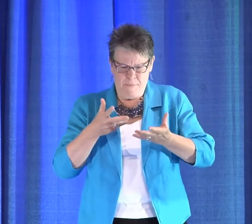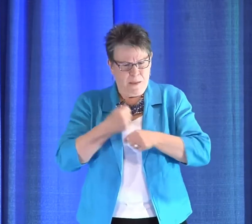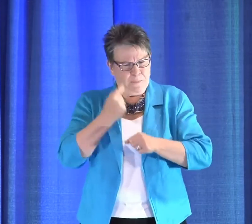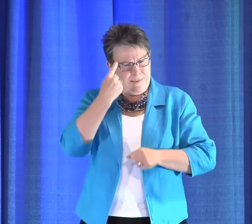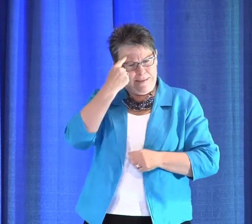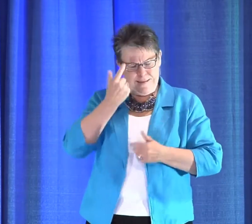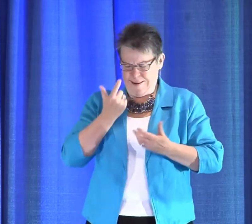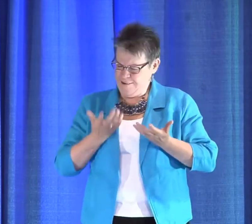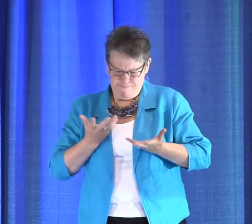homework.